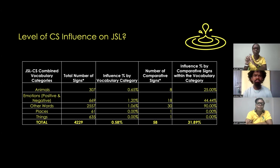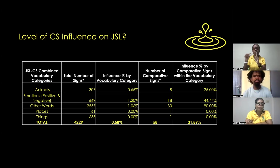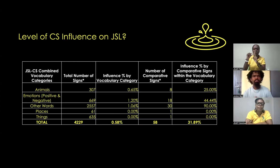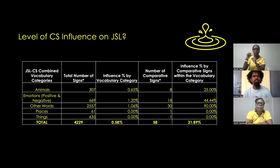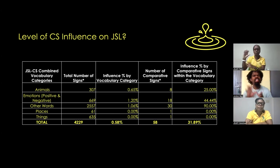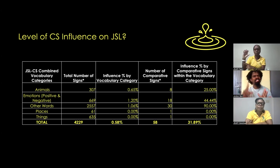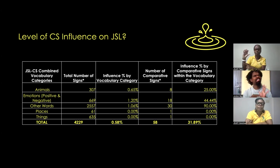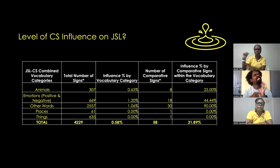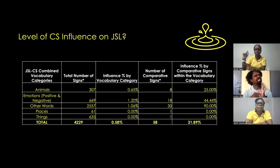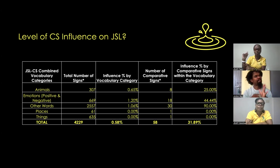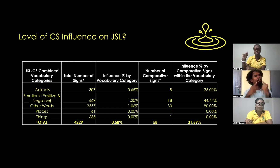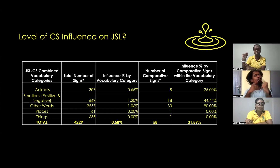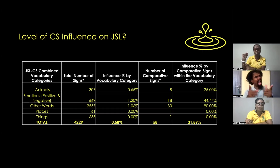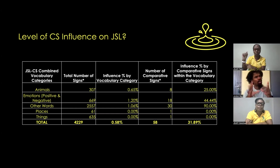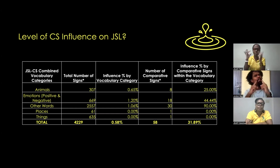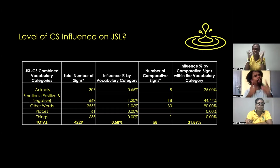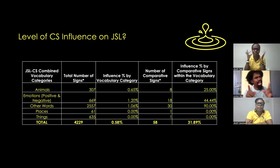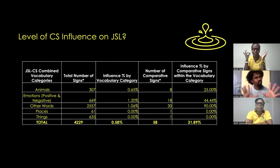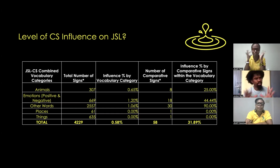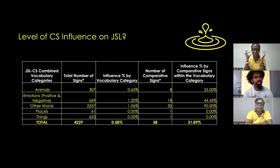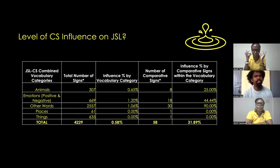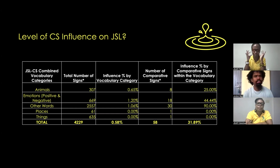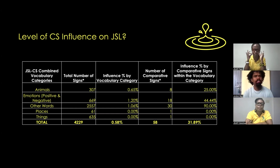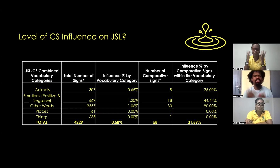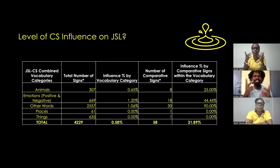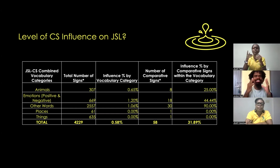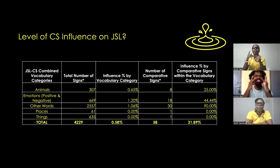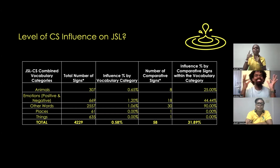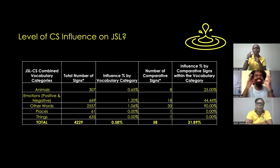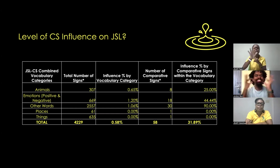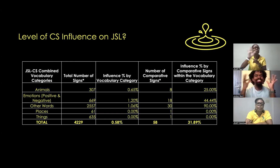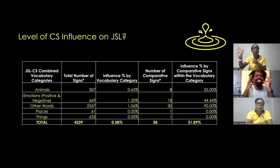I'm going to show you an example of the word cat. Cat.